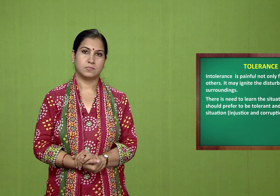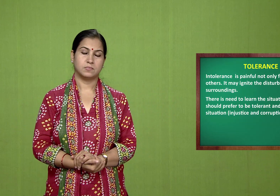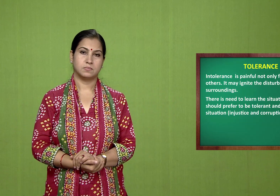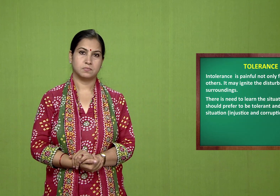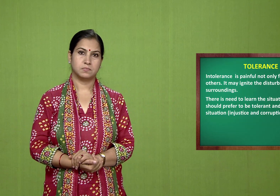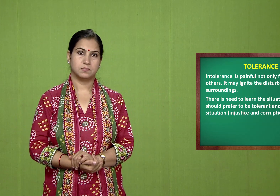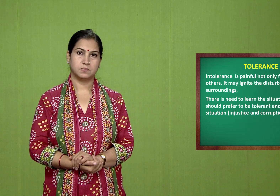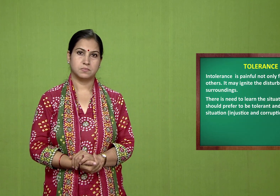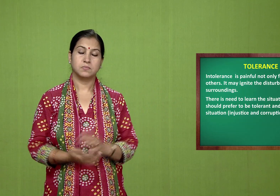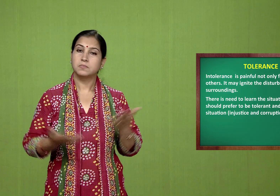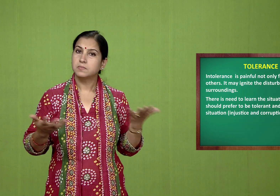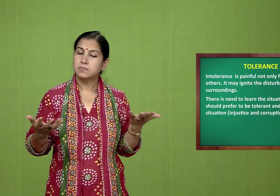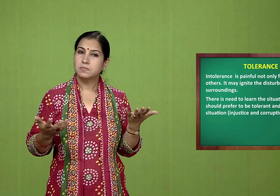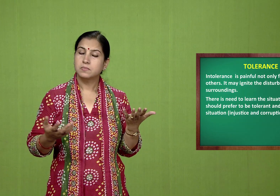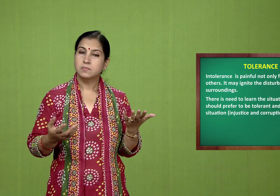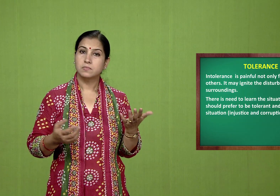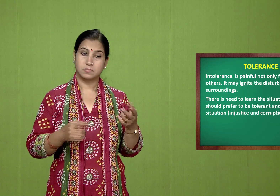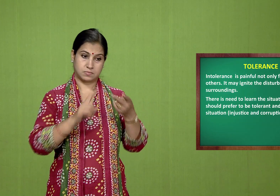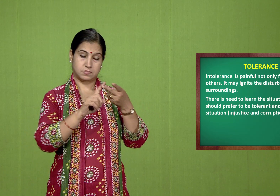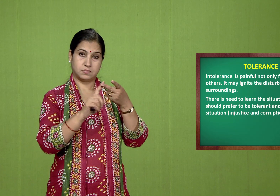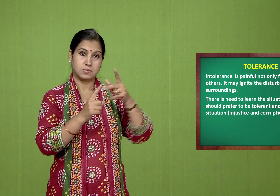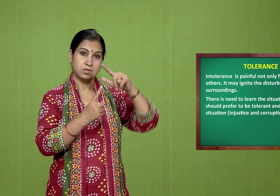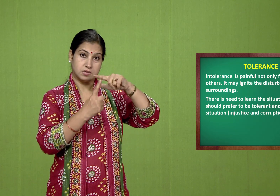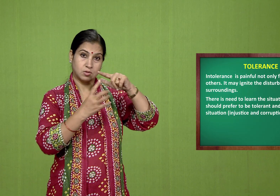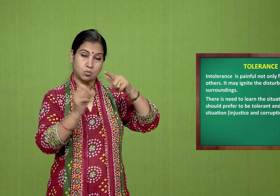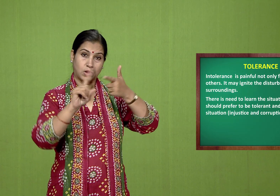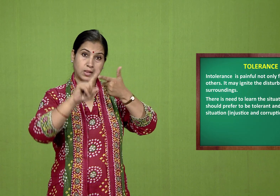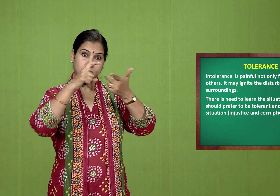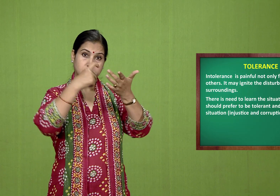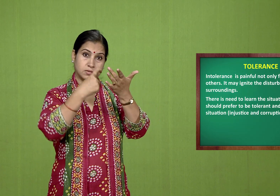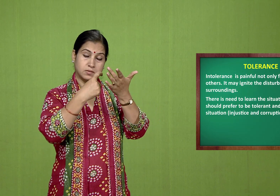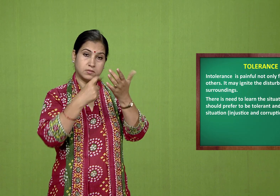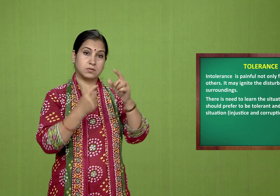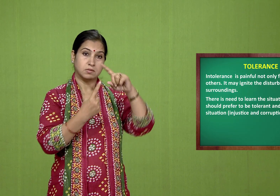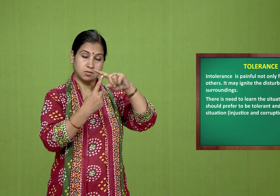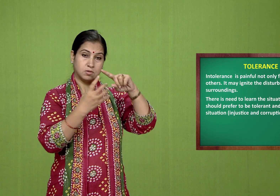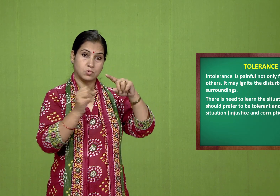In fact, tolerance of the wrong thing is a great evil.